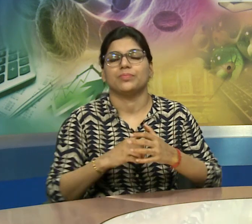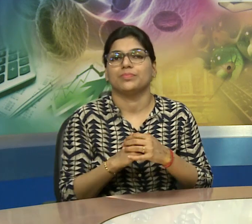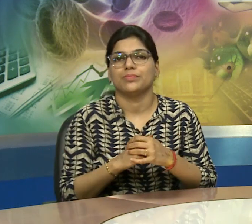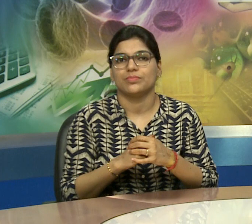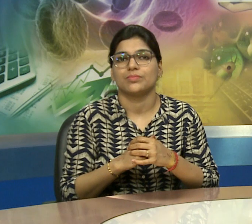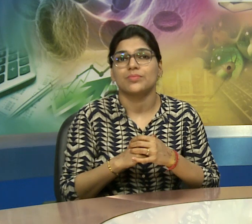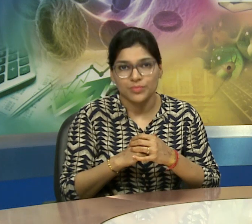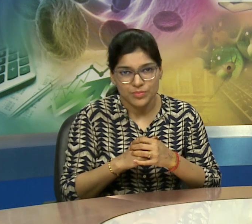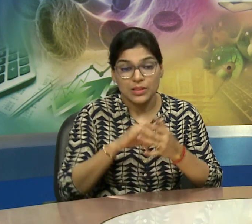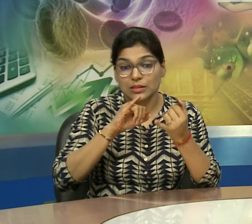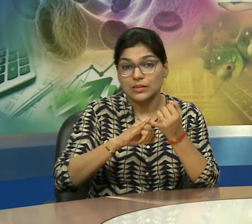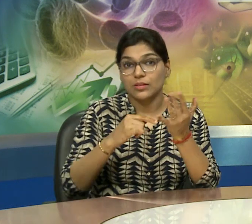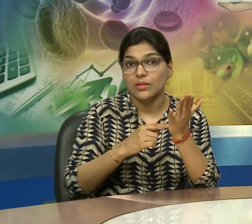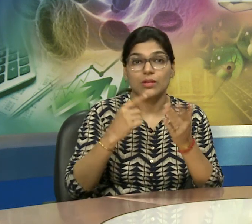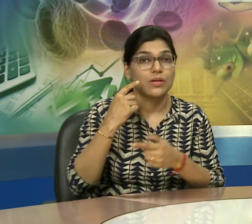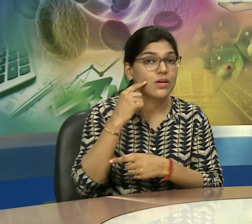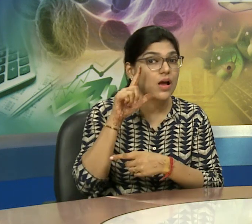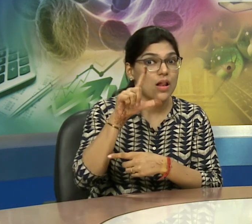he is still tired.